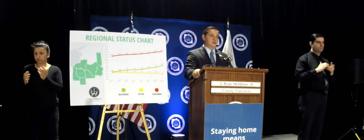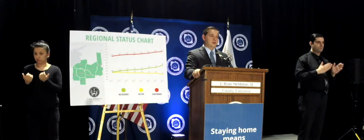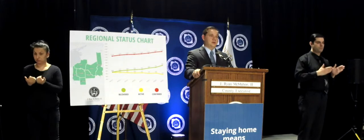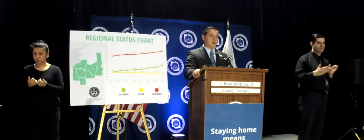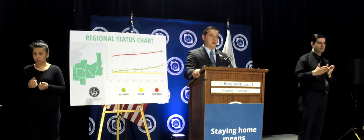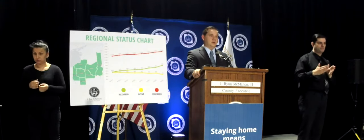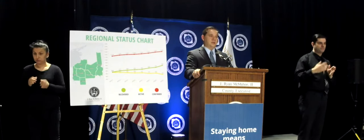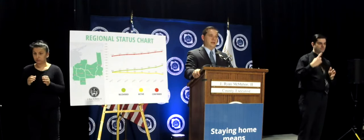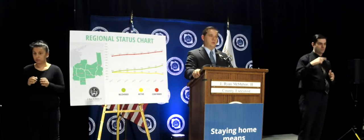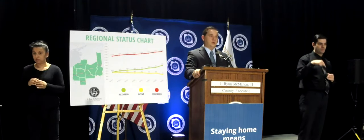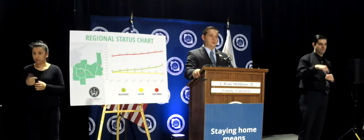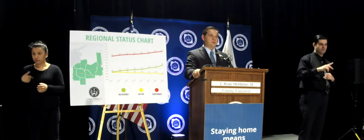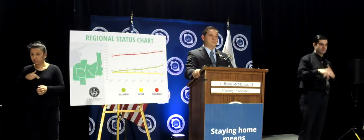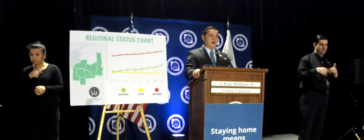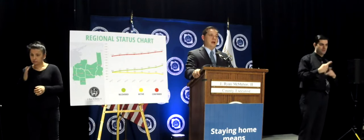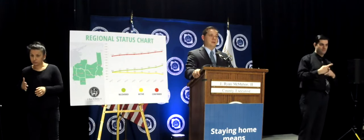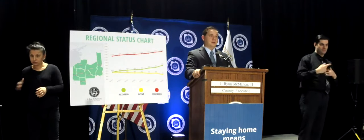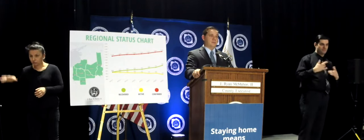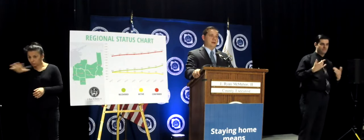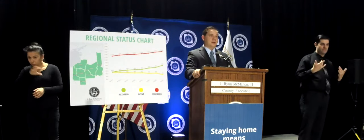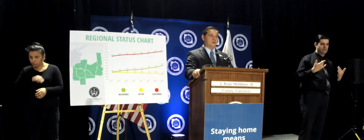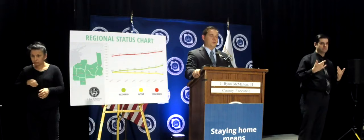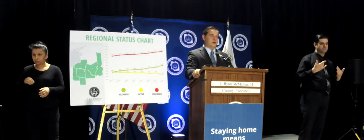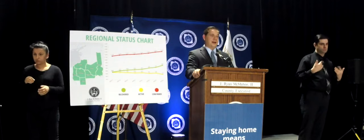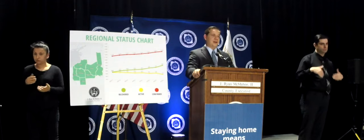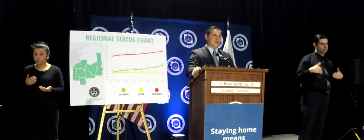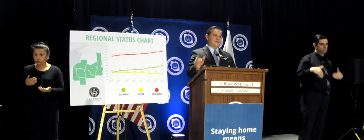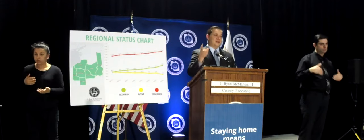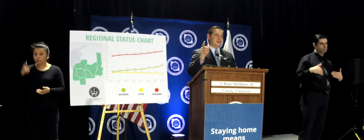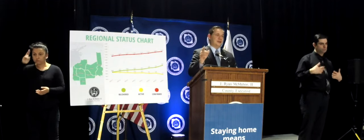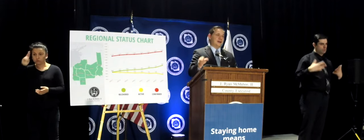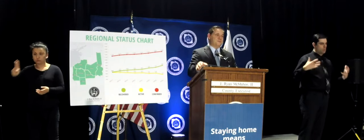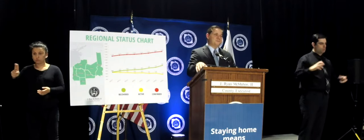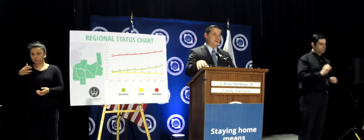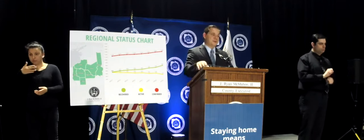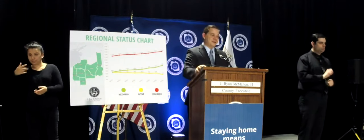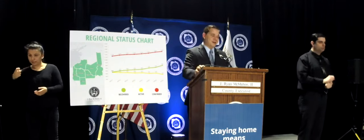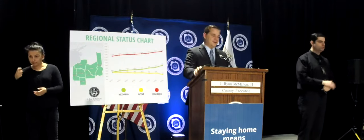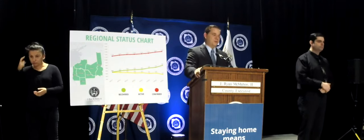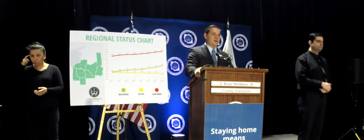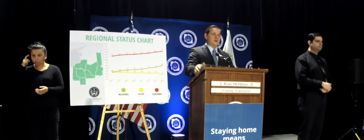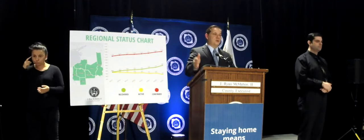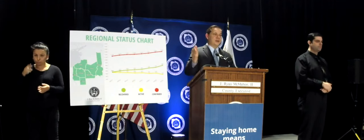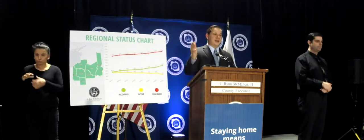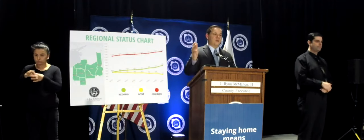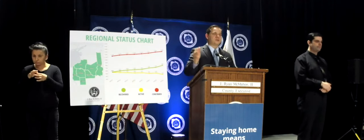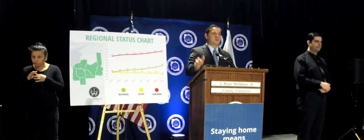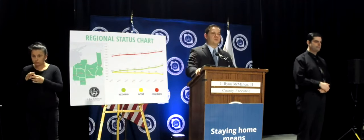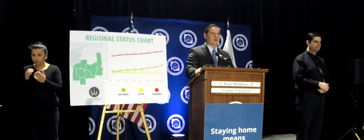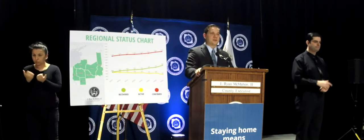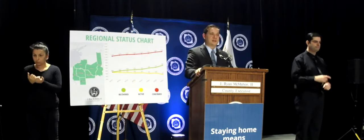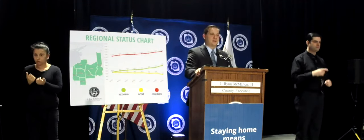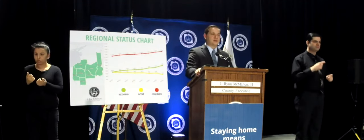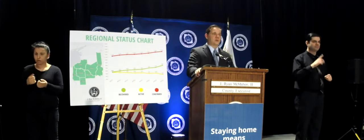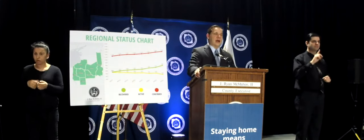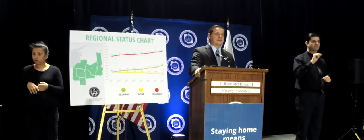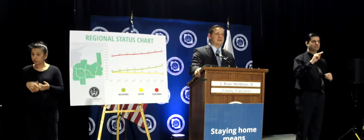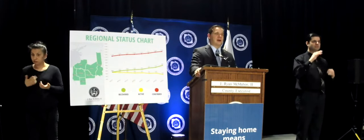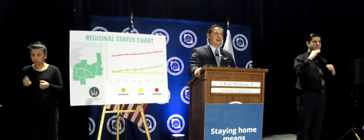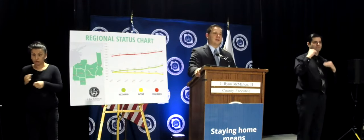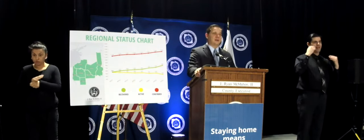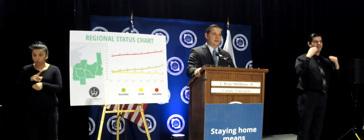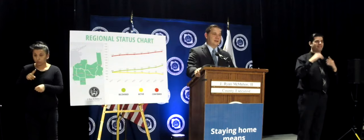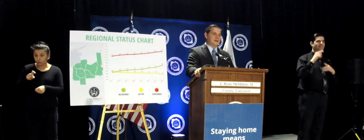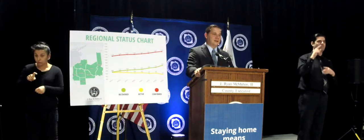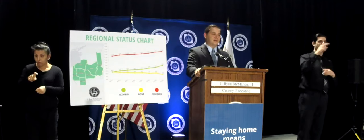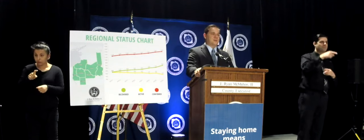events. Dan Weirs is smiling in the back of the room right now. I don't even need to look at him. Nobody knew who Dan was before this. Now he's a rock